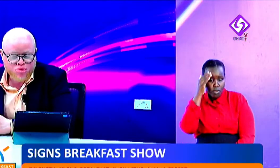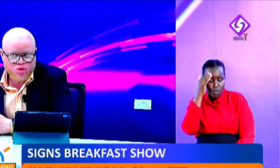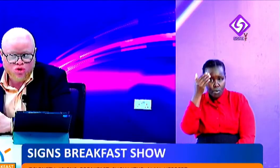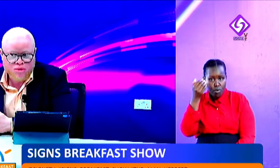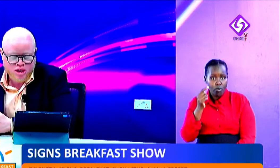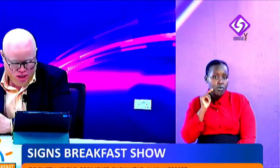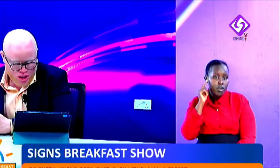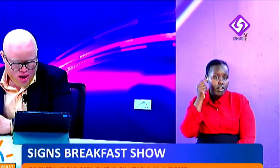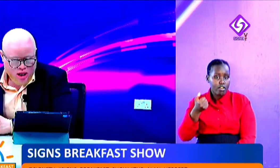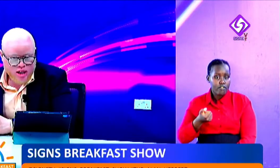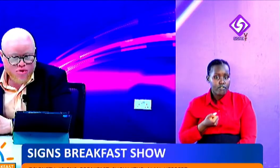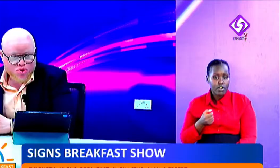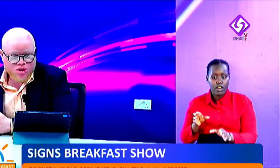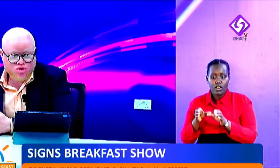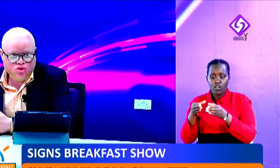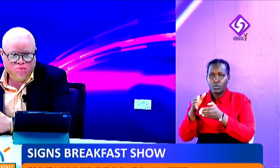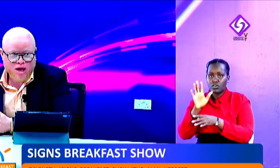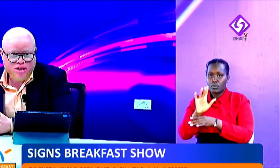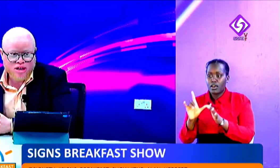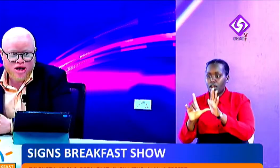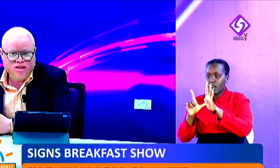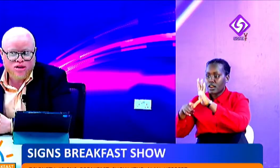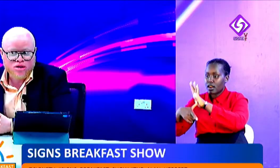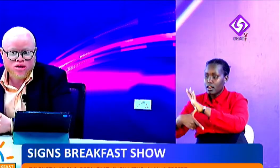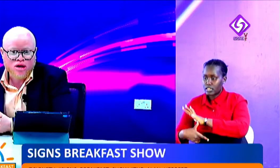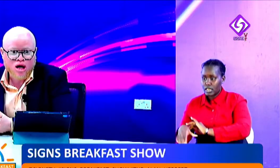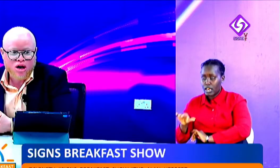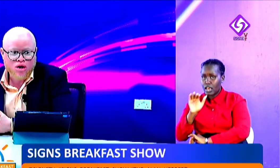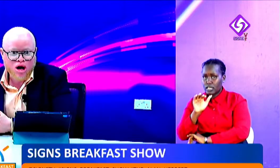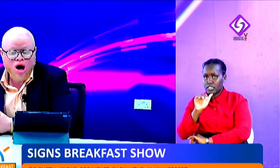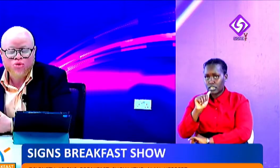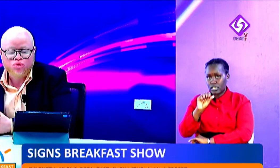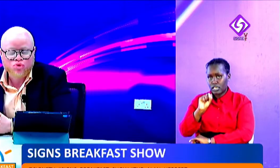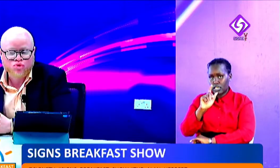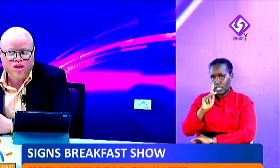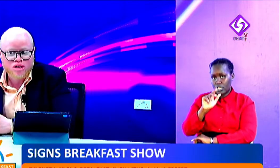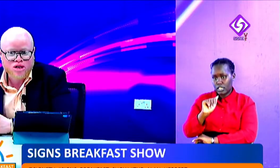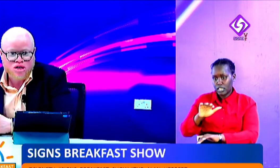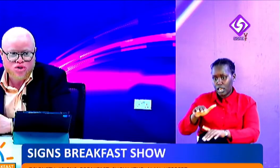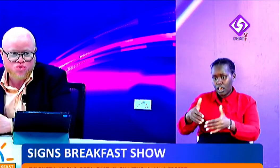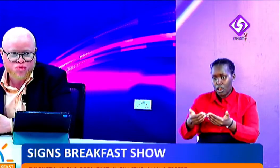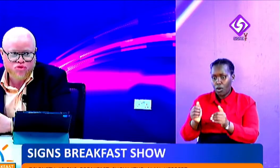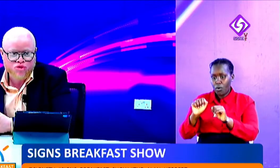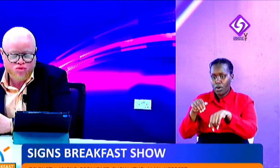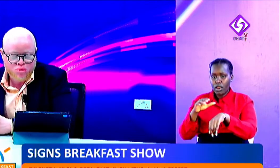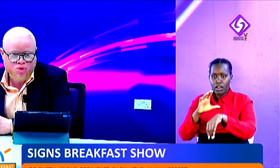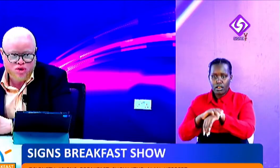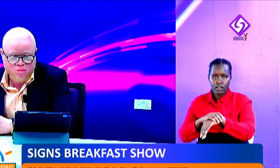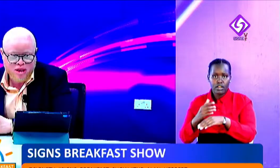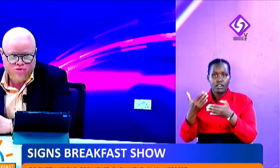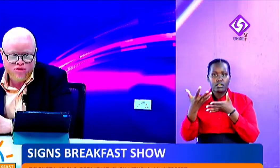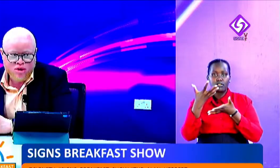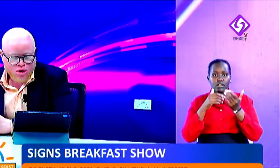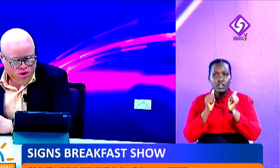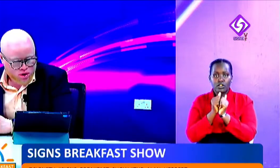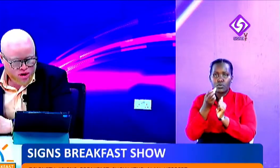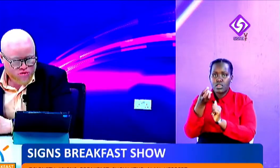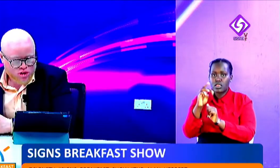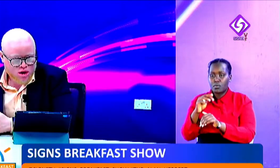your community, later on in the show I'll be asking Aska in how you could get in touch with FEDWIN, because I believe every girl